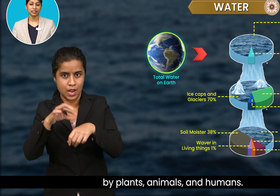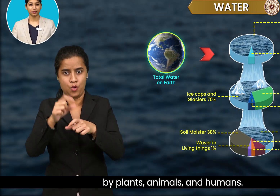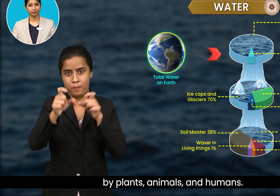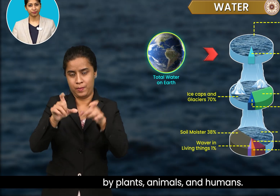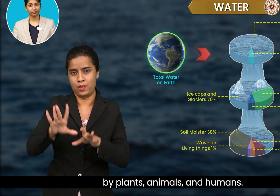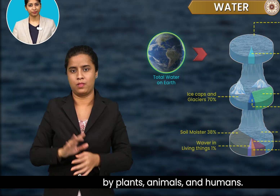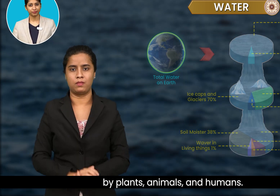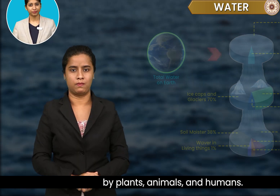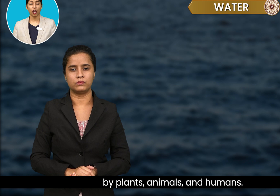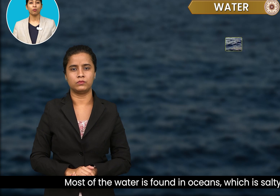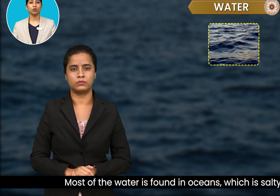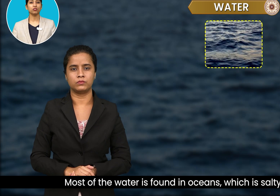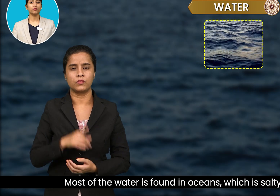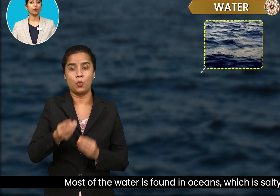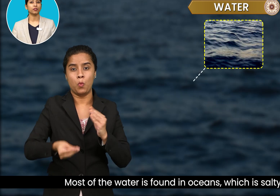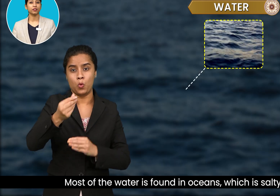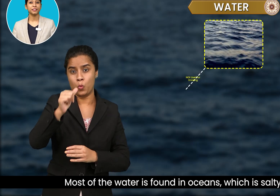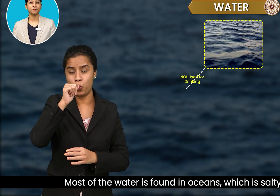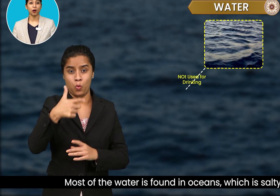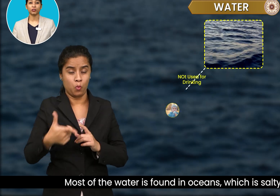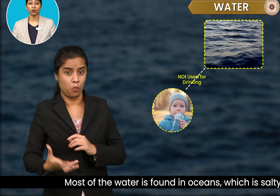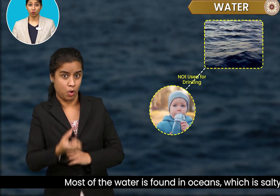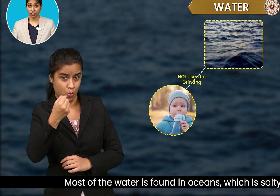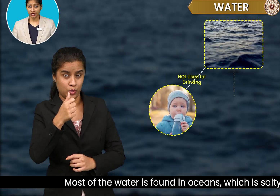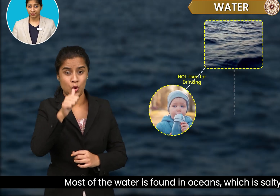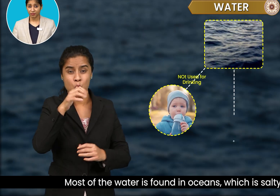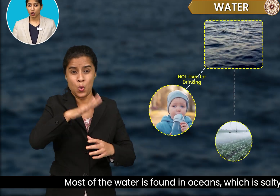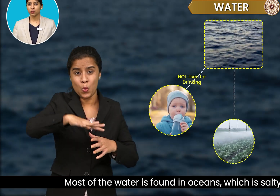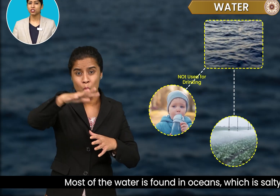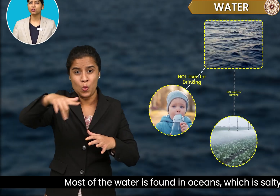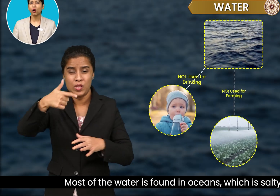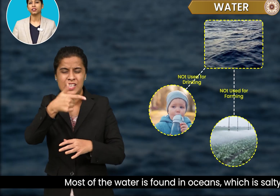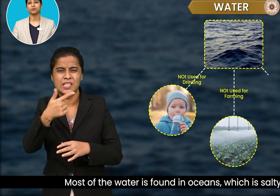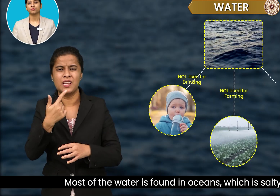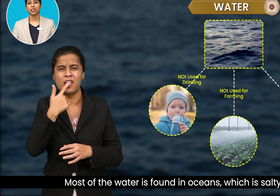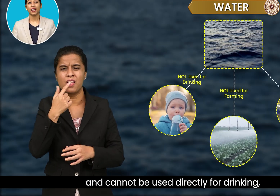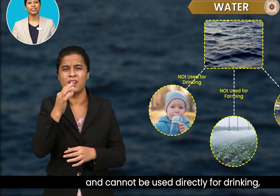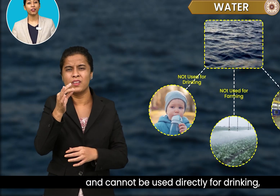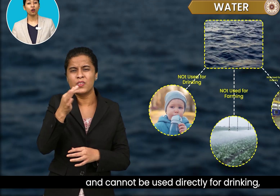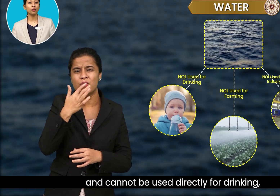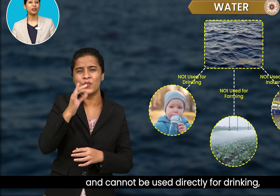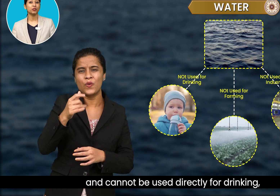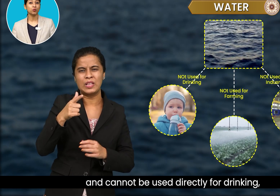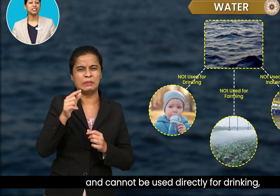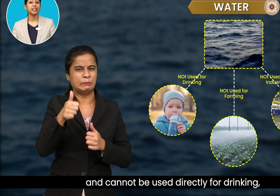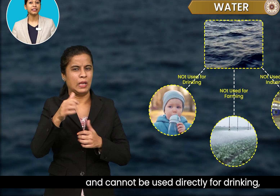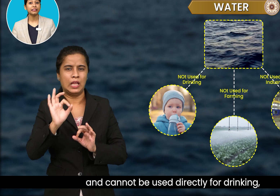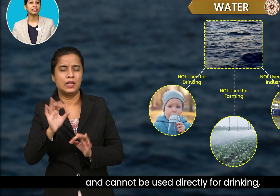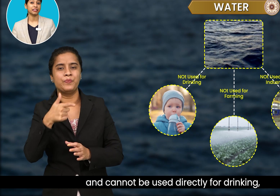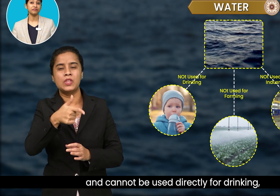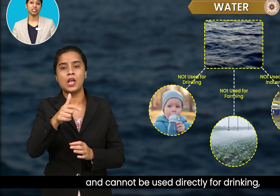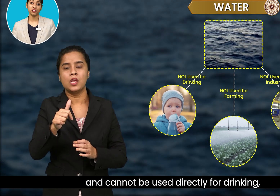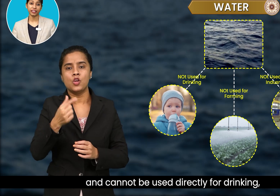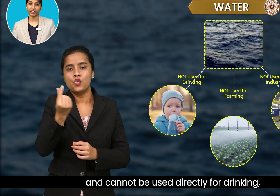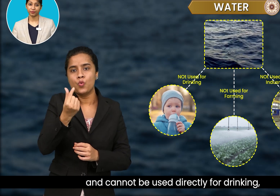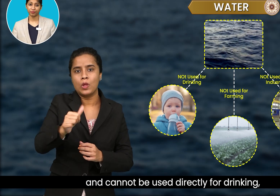humans. Most of the water is found in oceans, which is salty and cannot be used